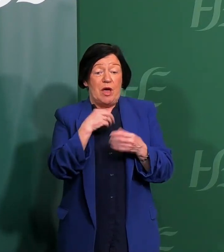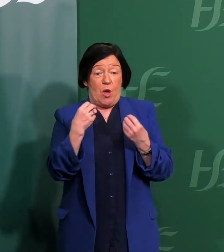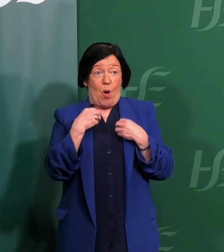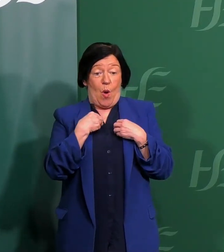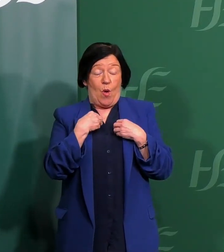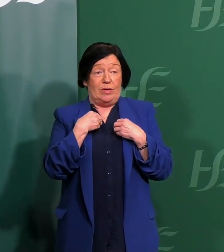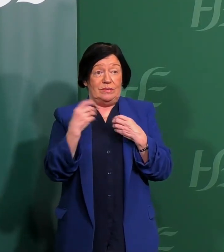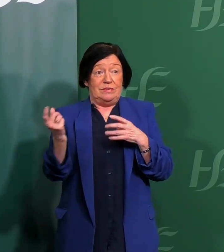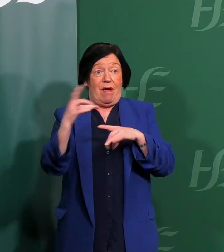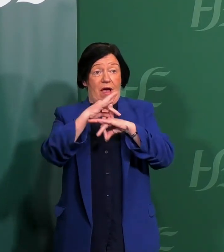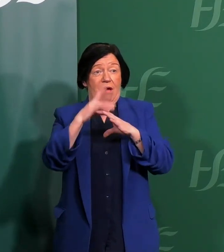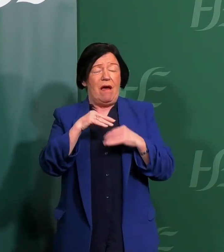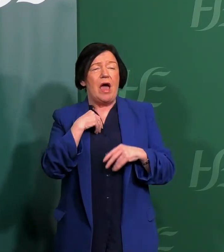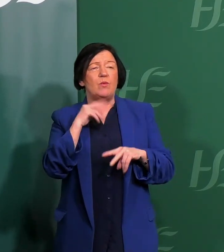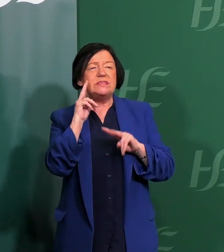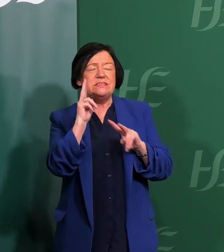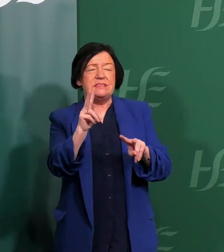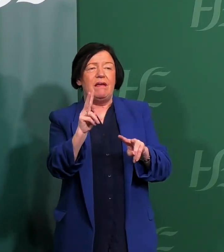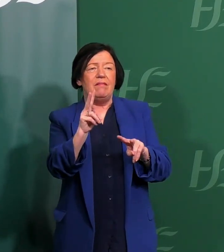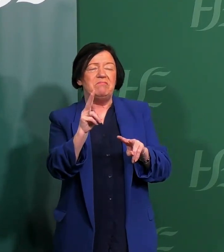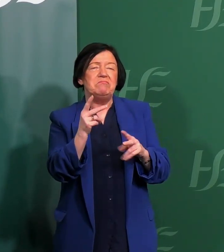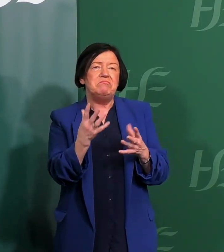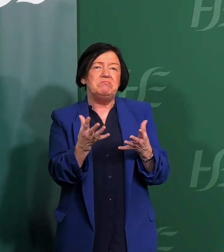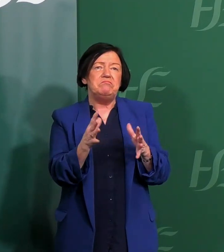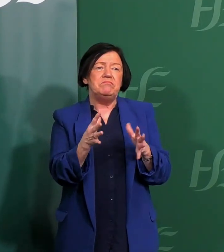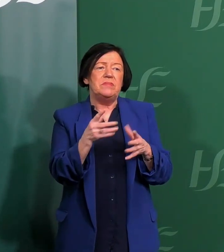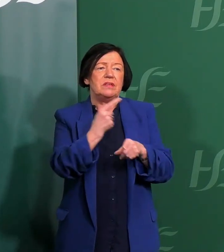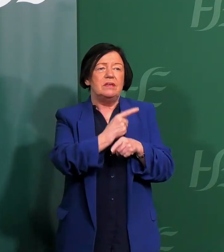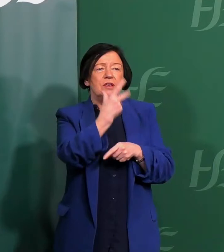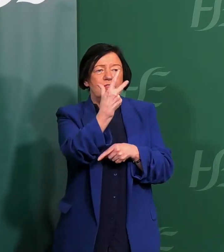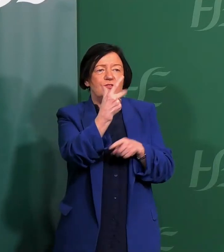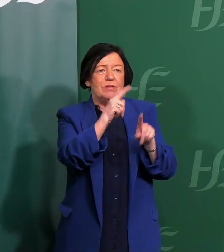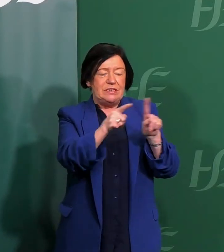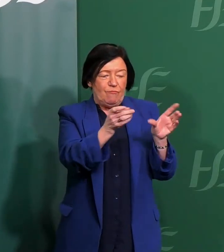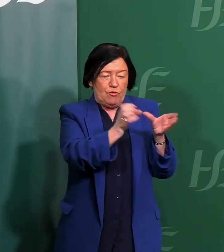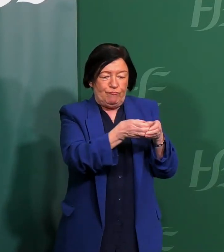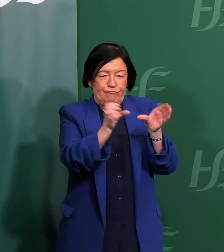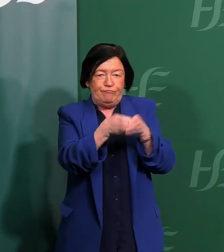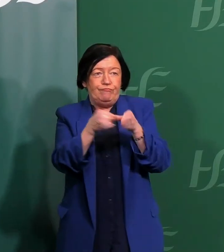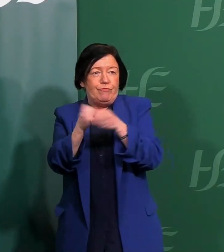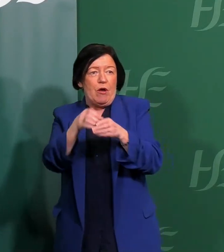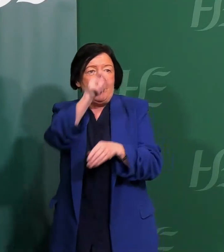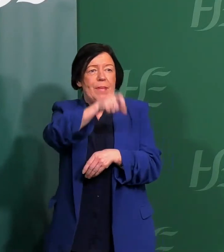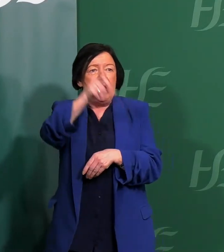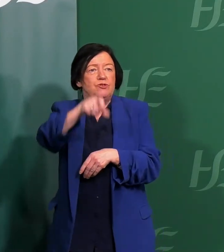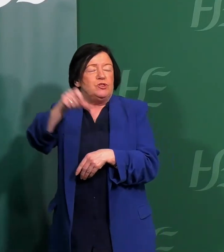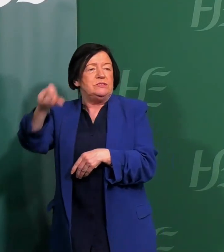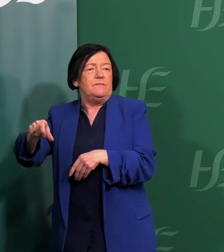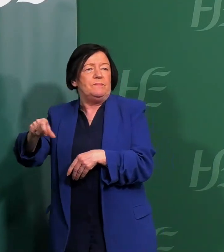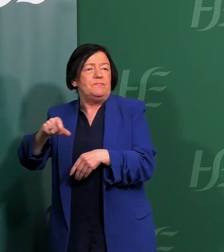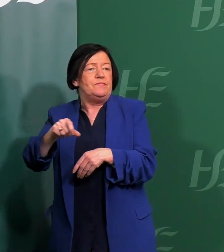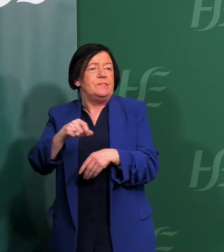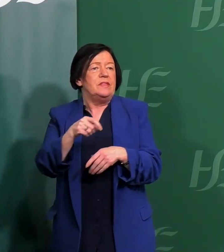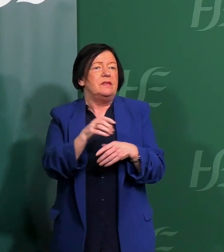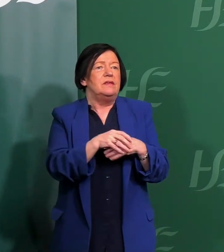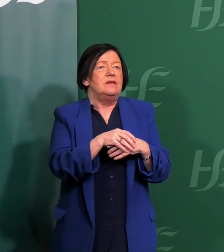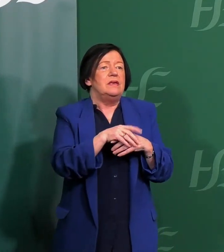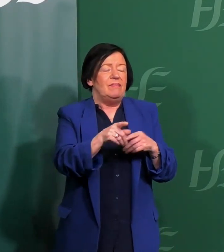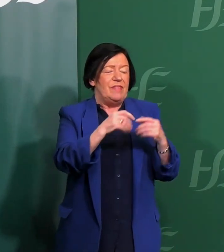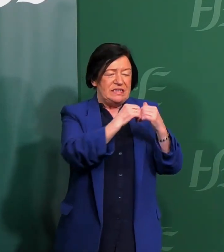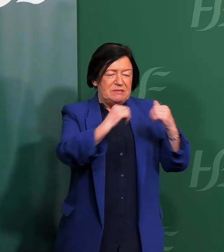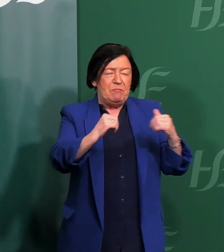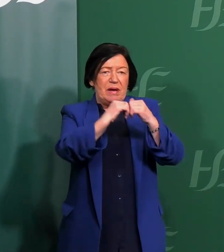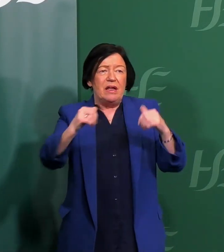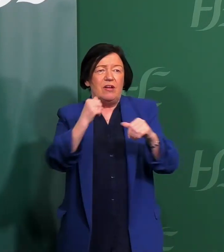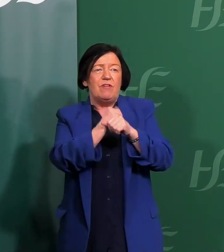institution. I would see it that there are three broad categories of patients. They split